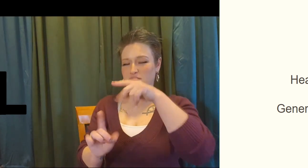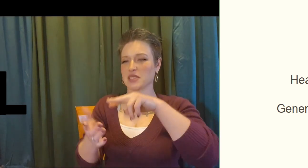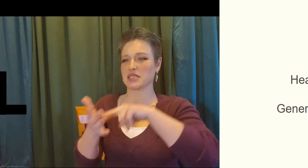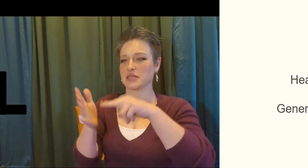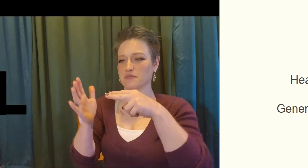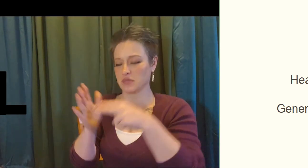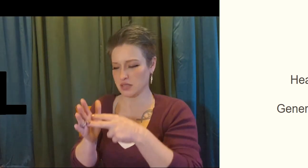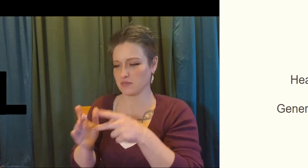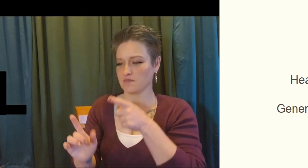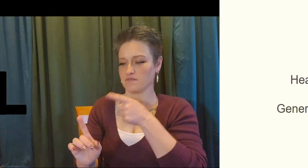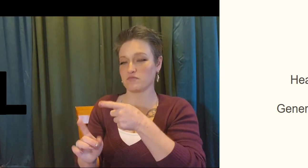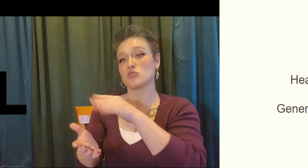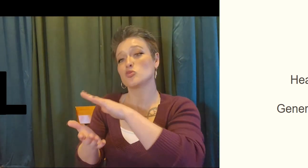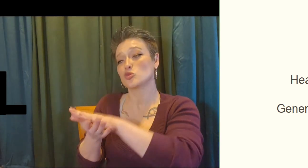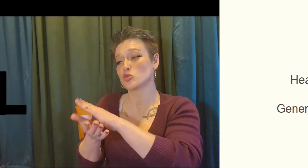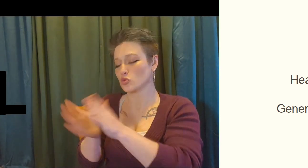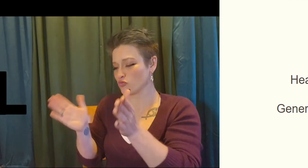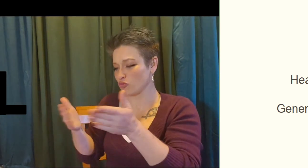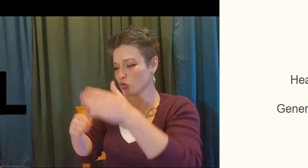General education.